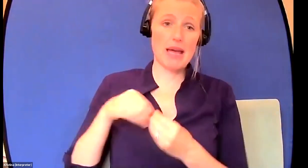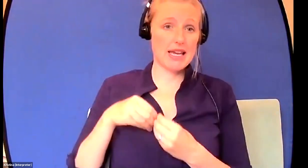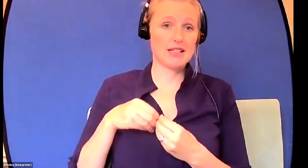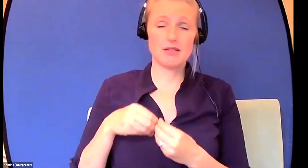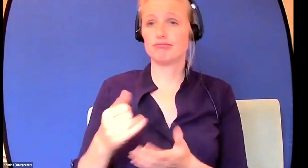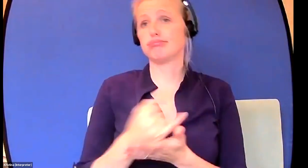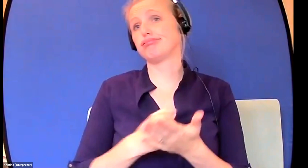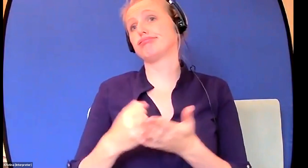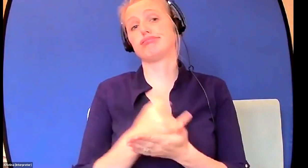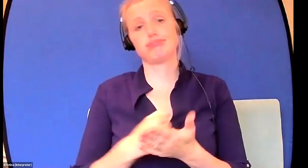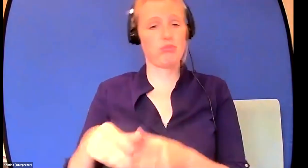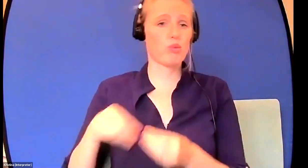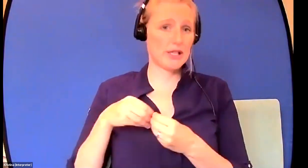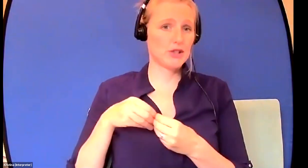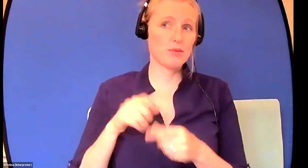of the workers are women.